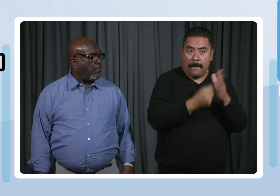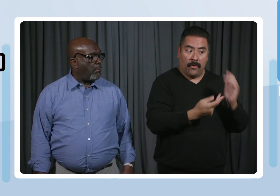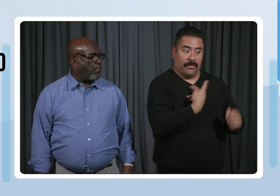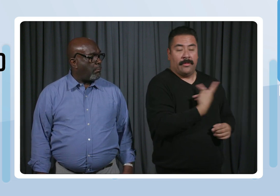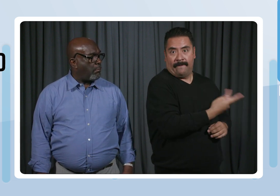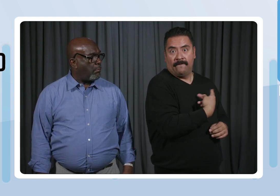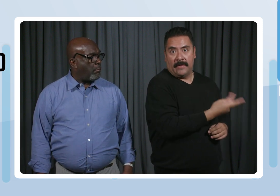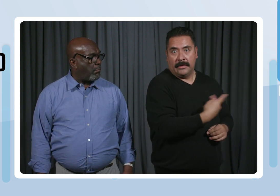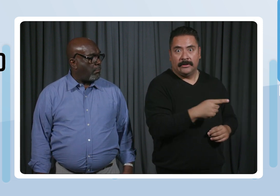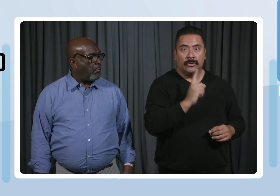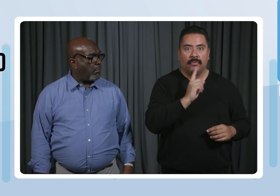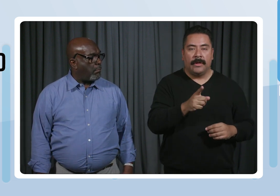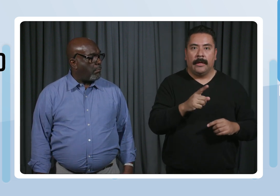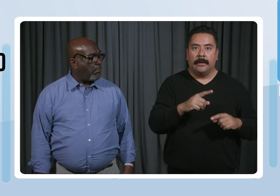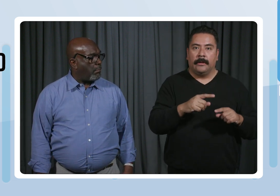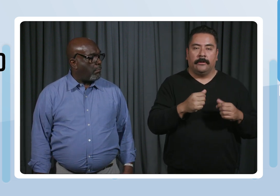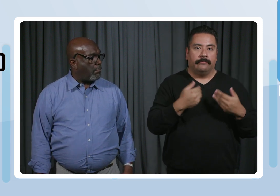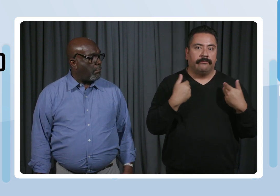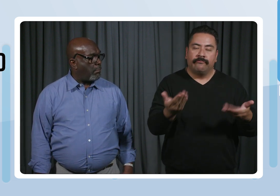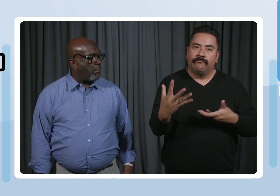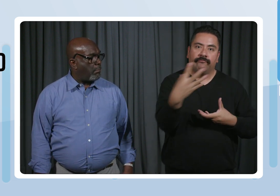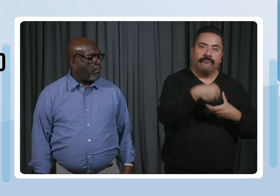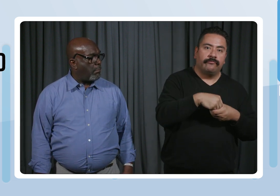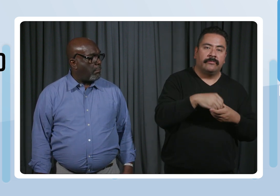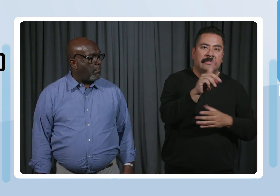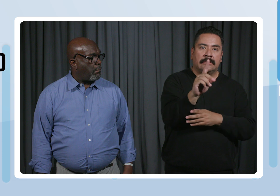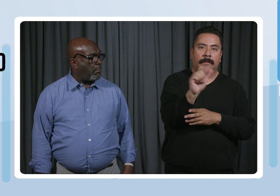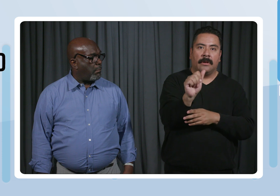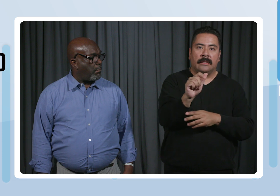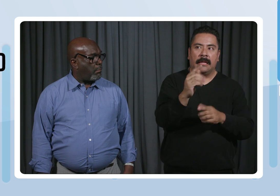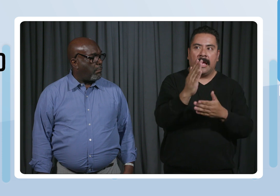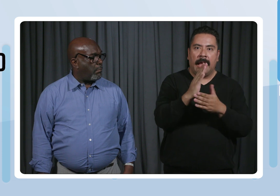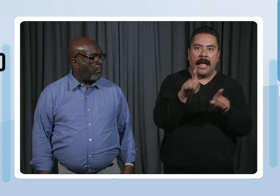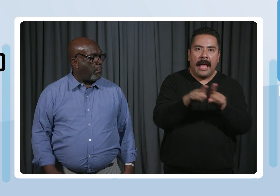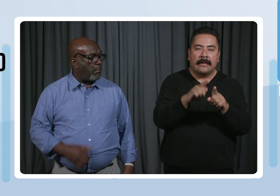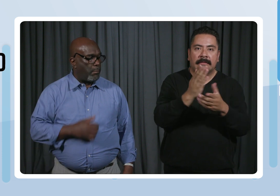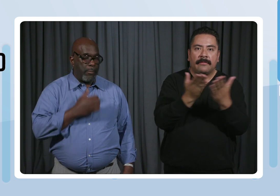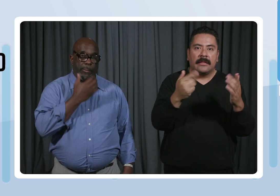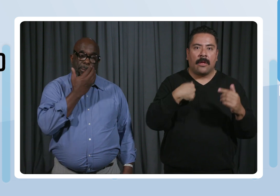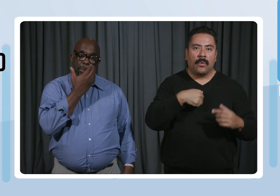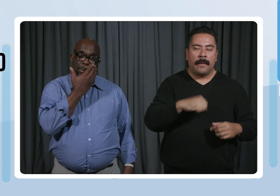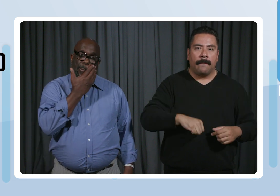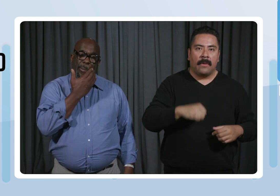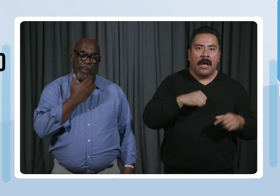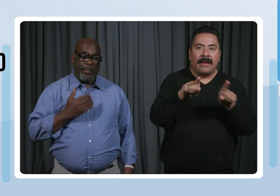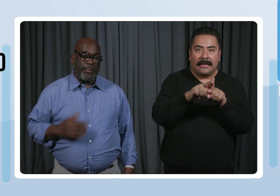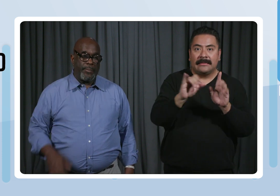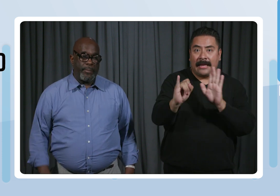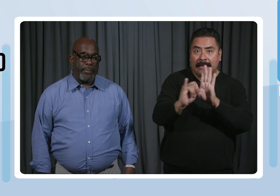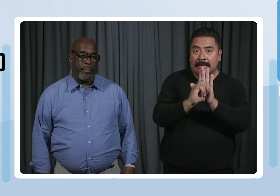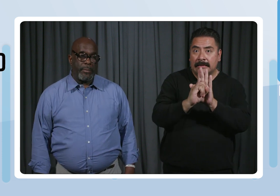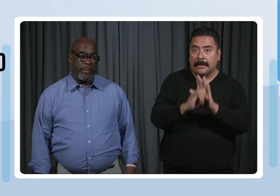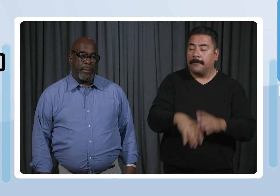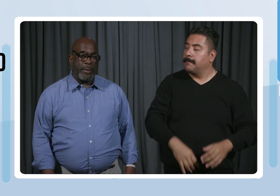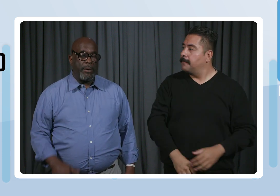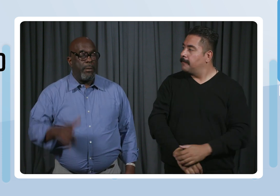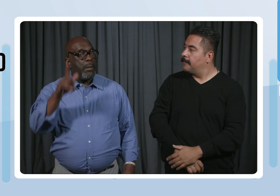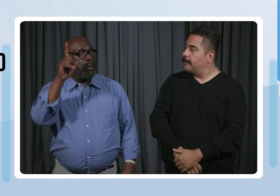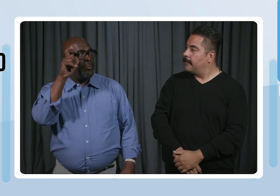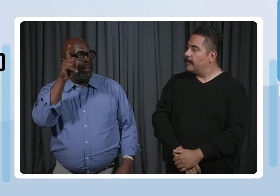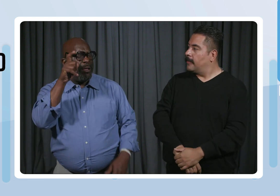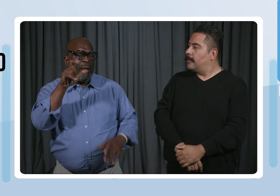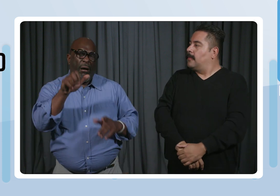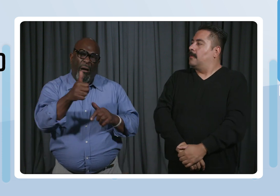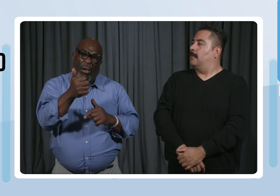us to lean into disability as something we were proud of as an identity. Another thing that you talk about throughout your